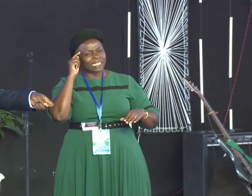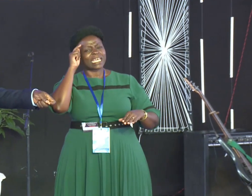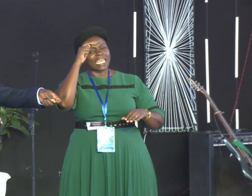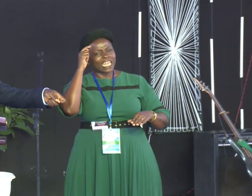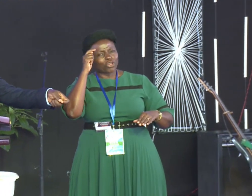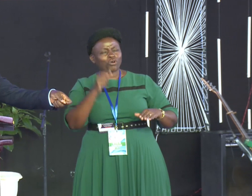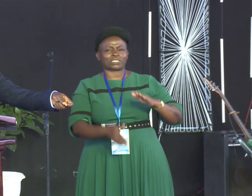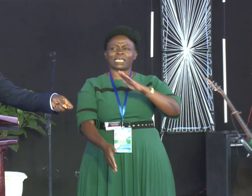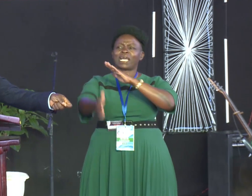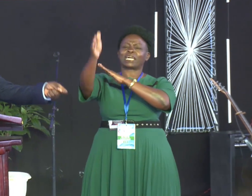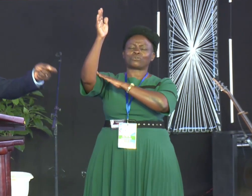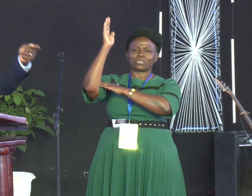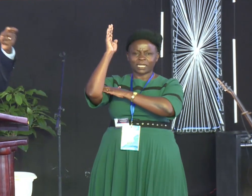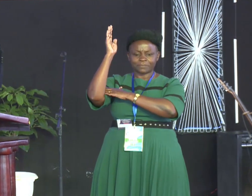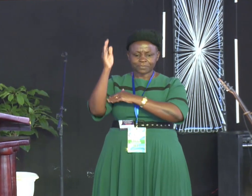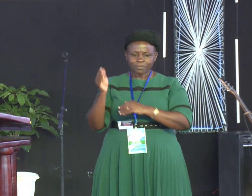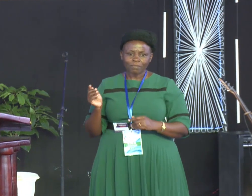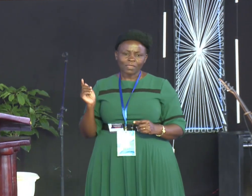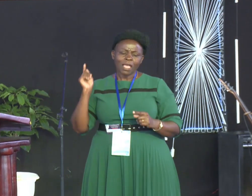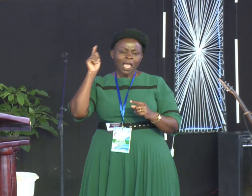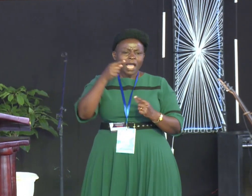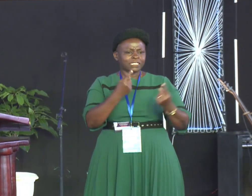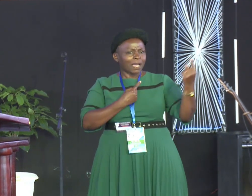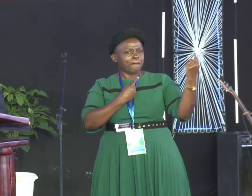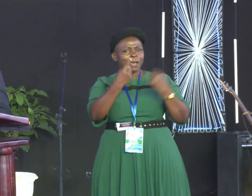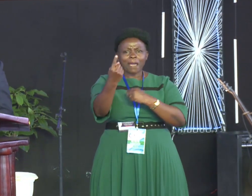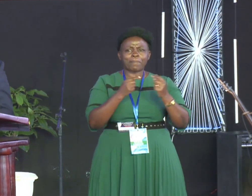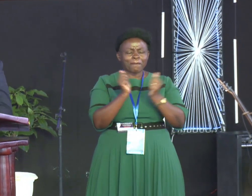Katonda, ajja n'ayogerera munda muffe